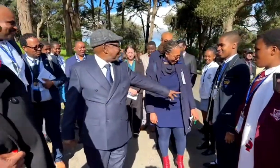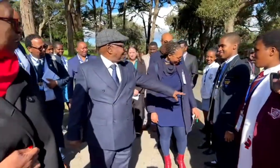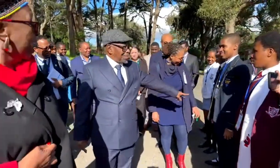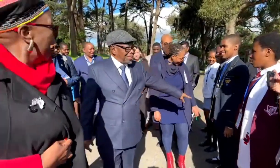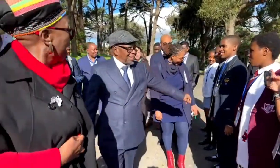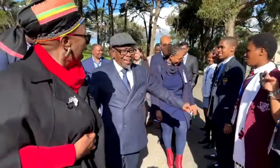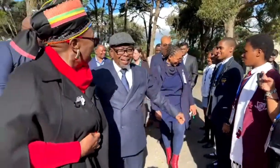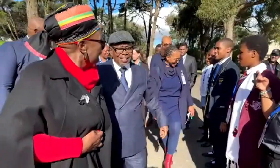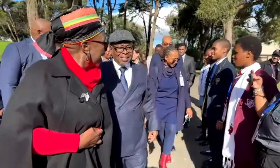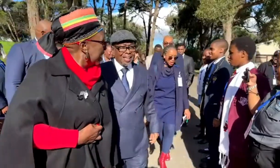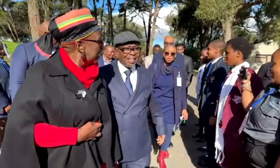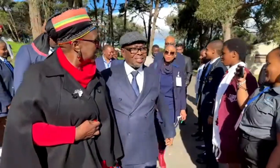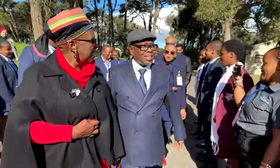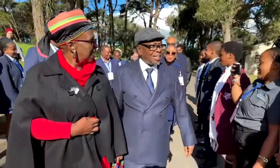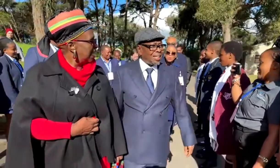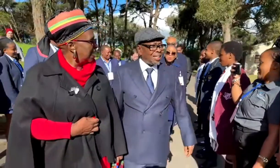Mlembele.